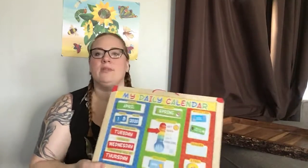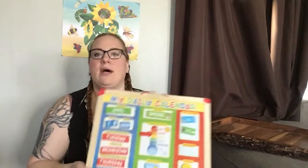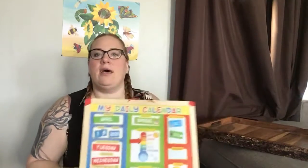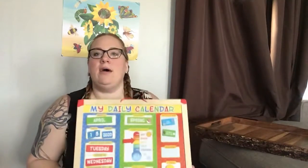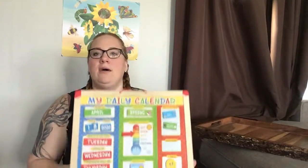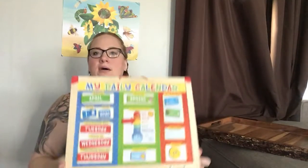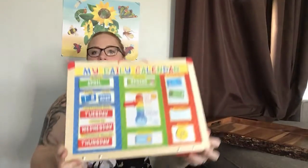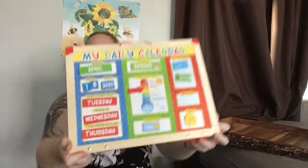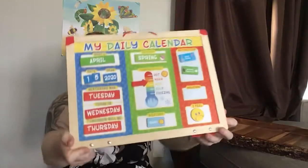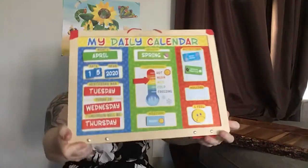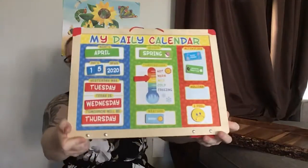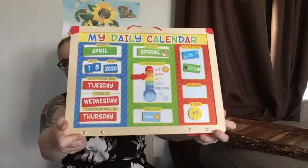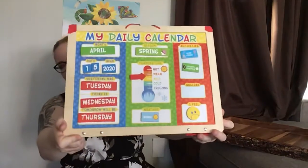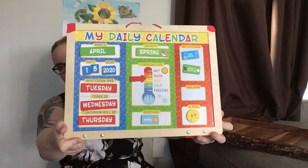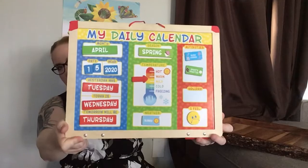Ta-da!